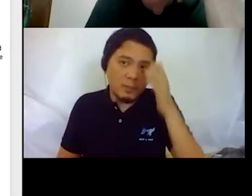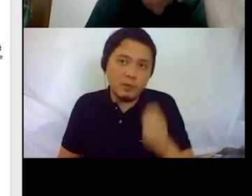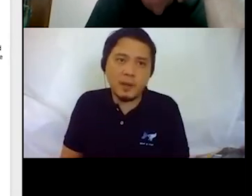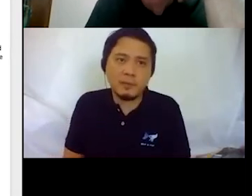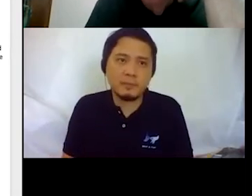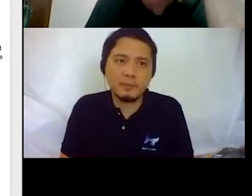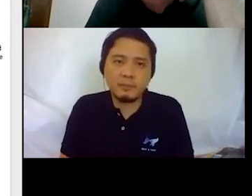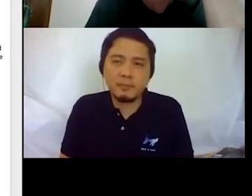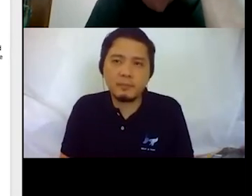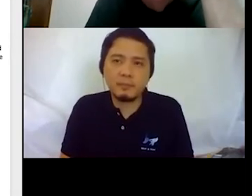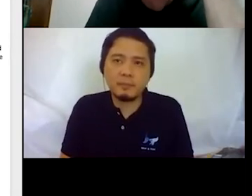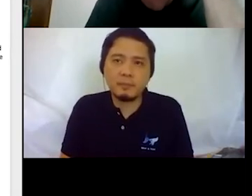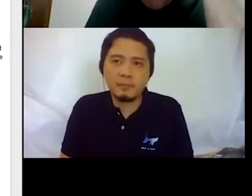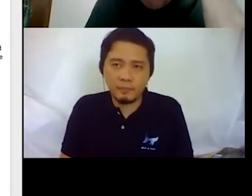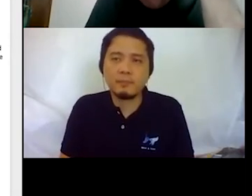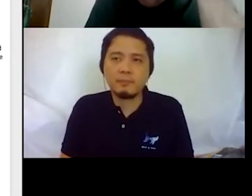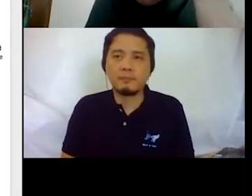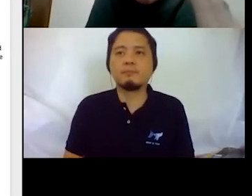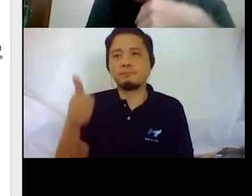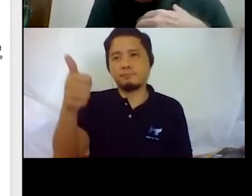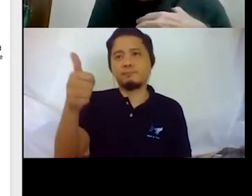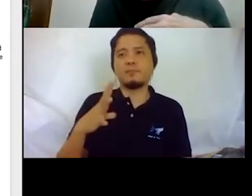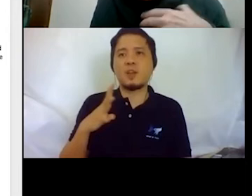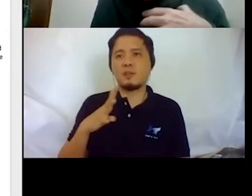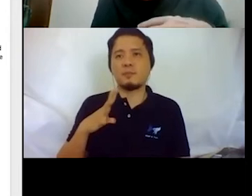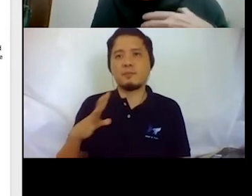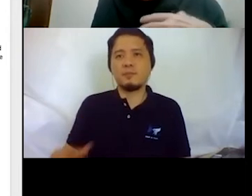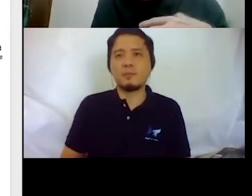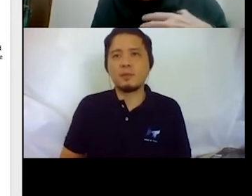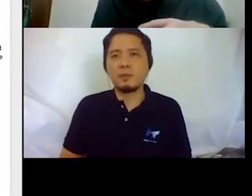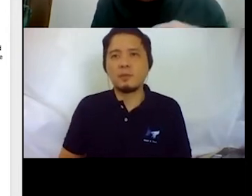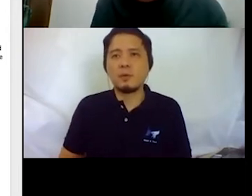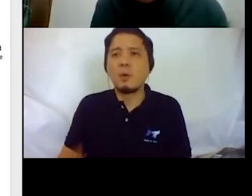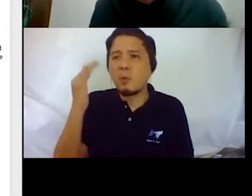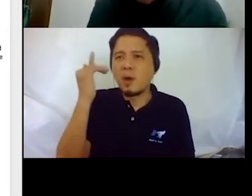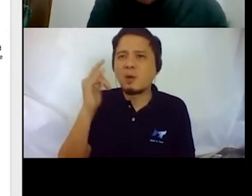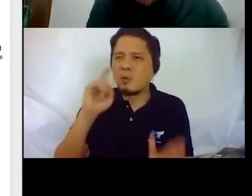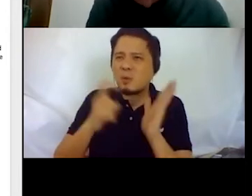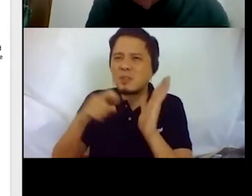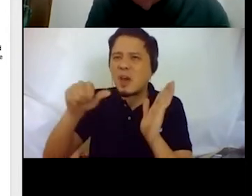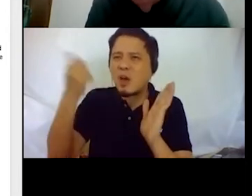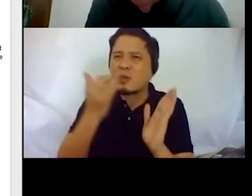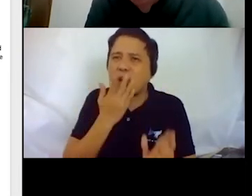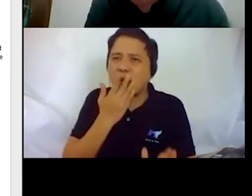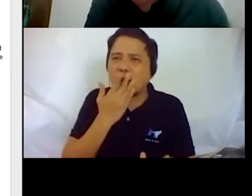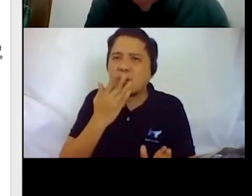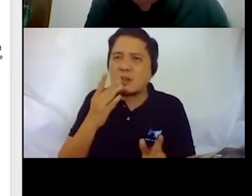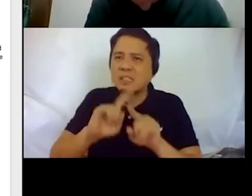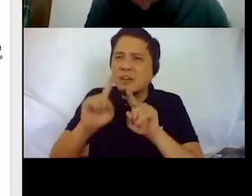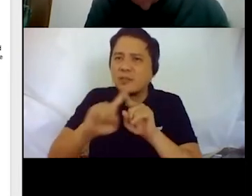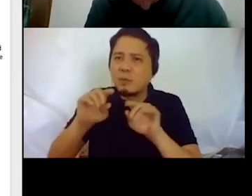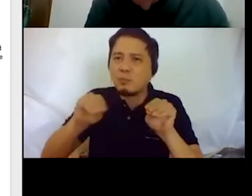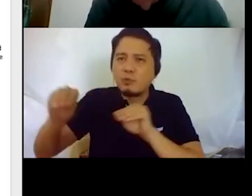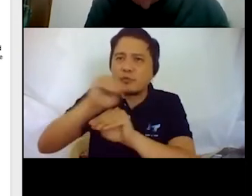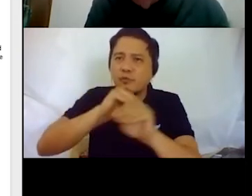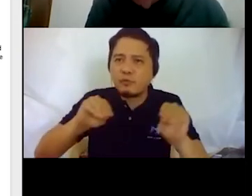Yes, one movement. Okay, that's fine. I ask only because many of the other colors have more than one movement. So